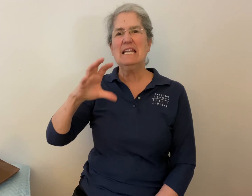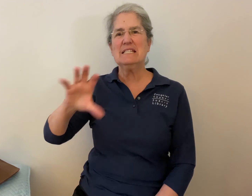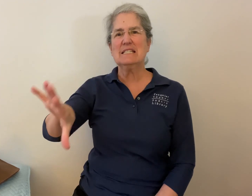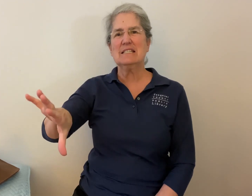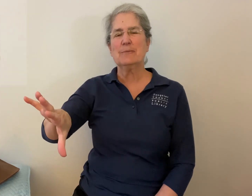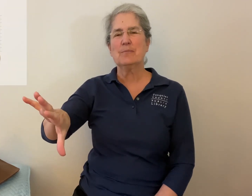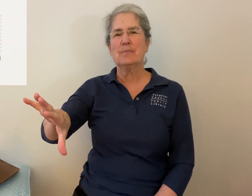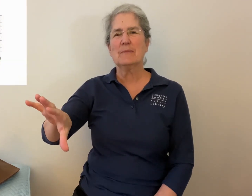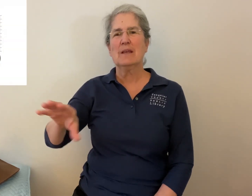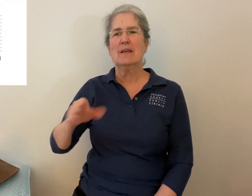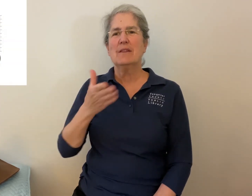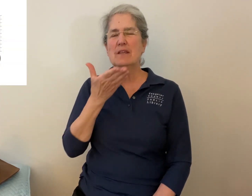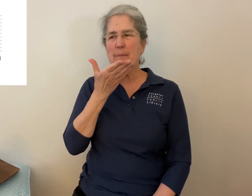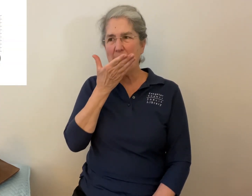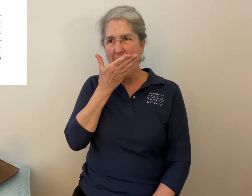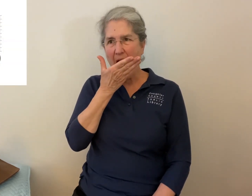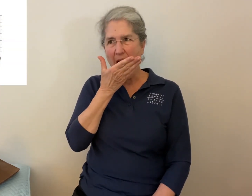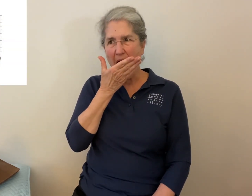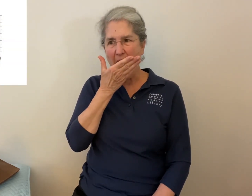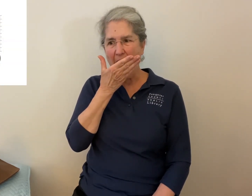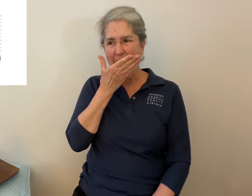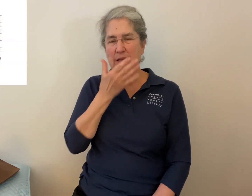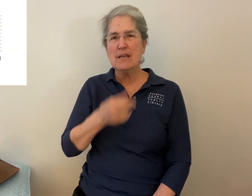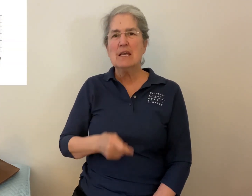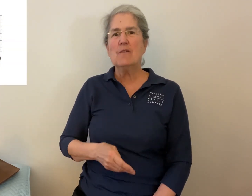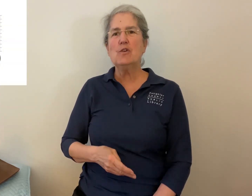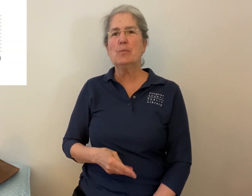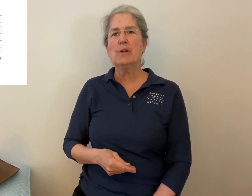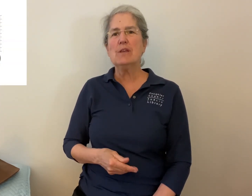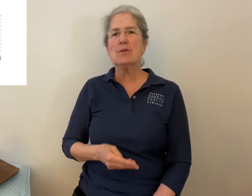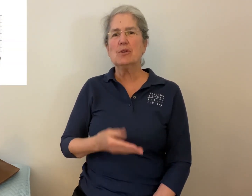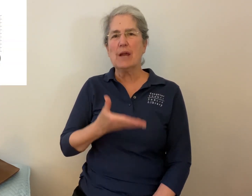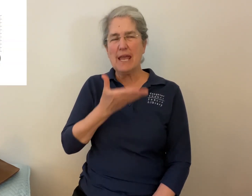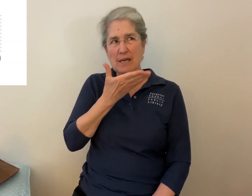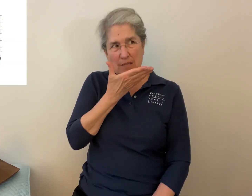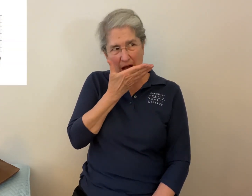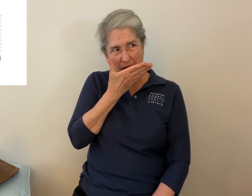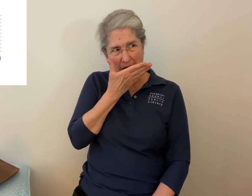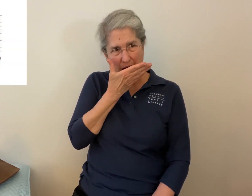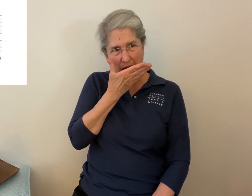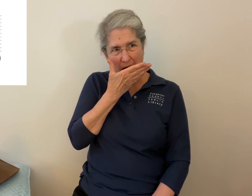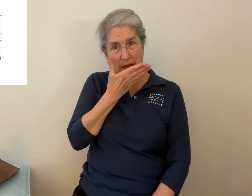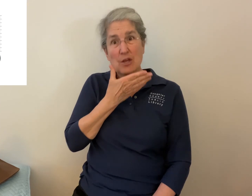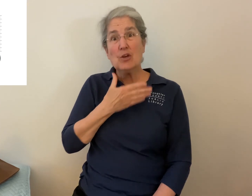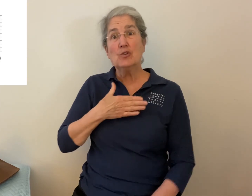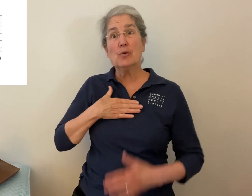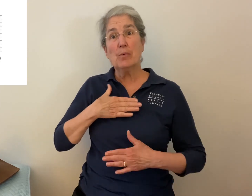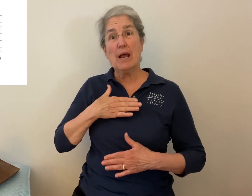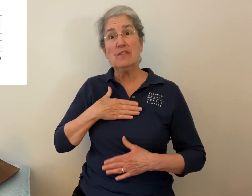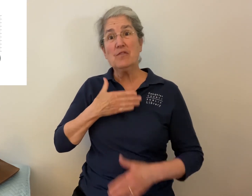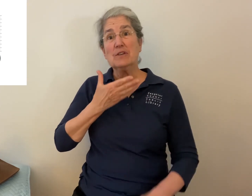Hot. Think about if you breathe on your hand, your breath feels